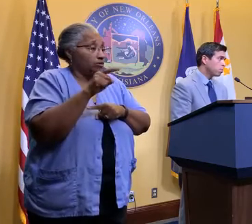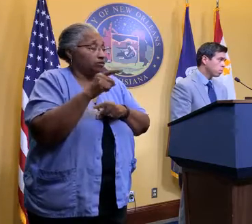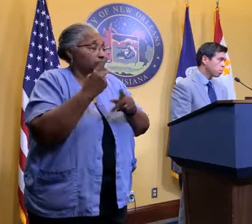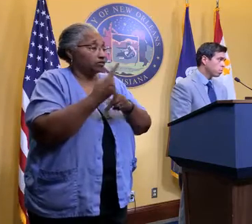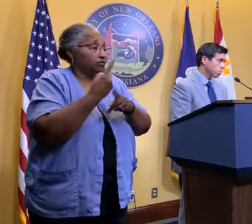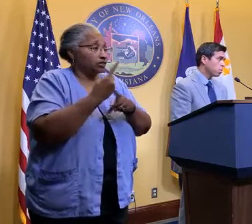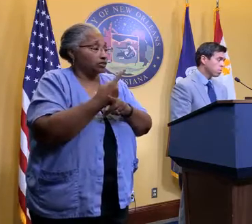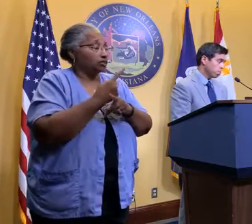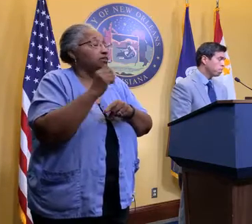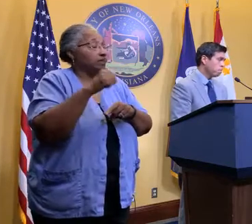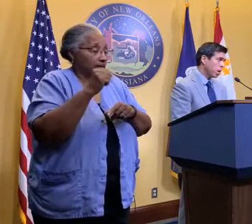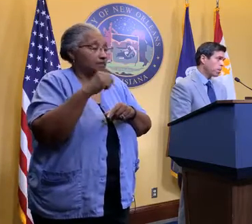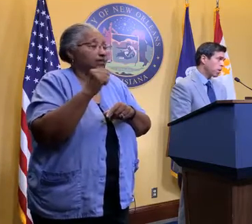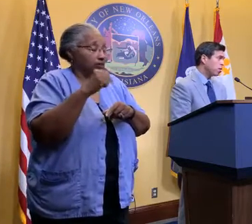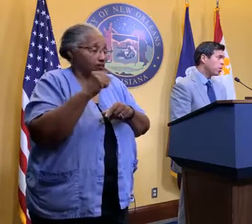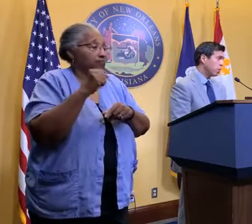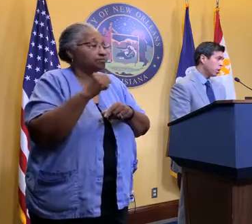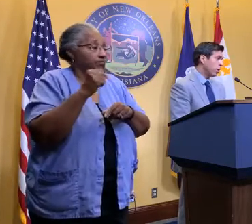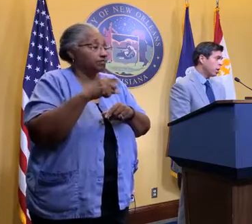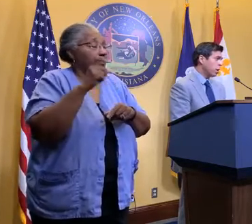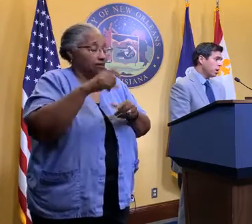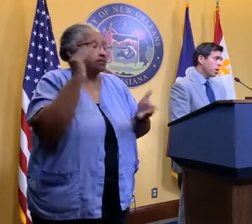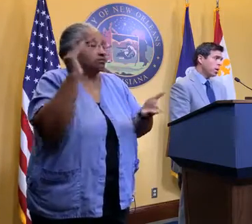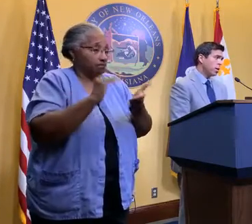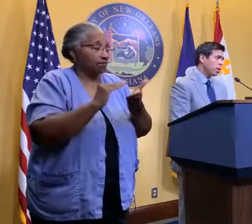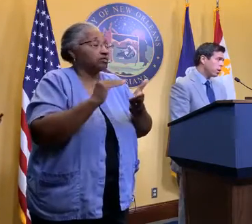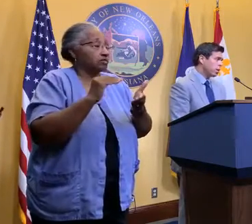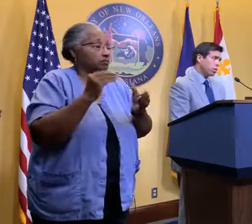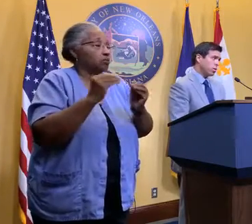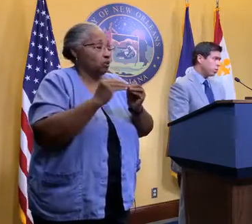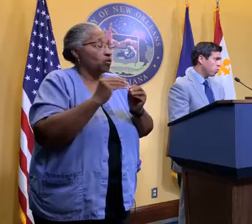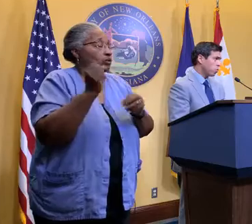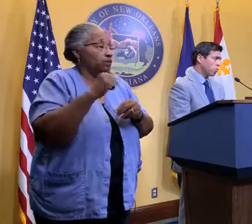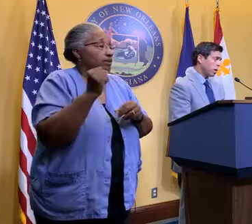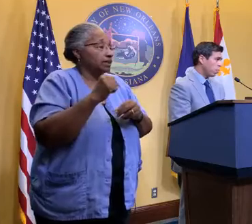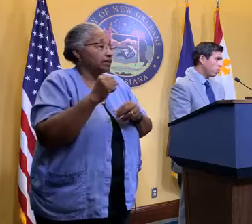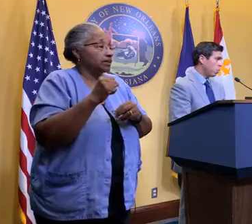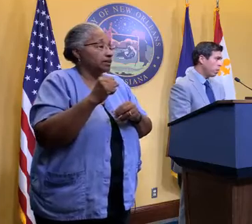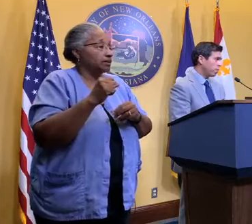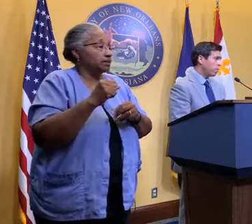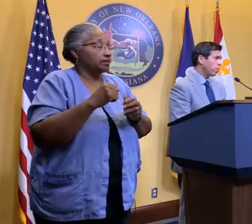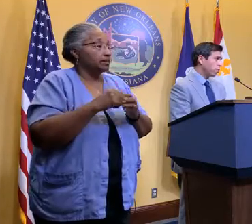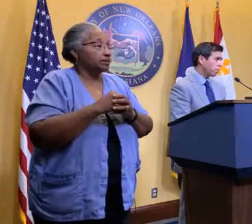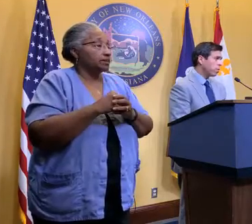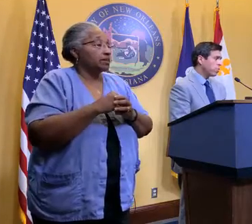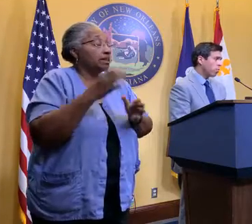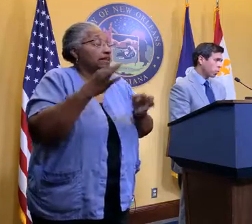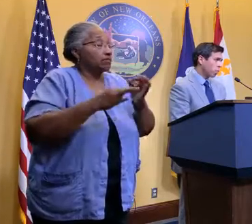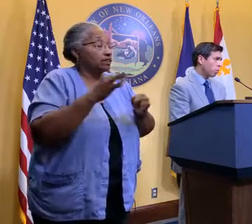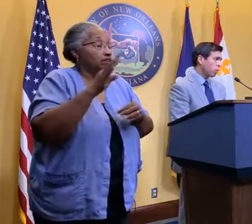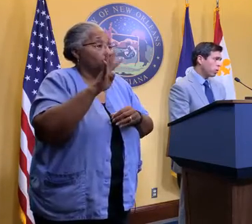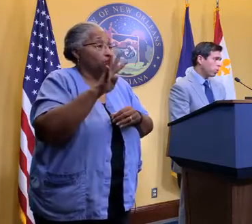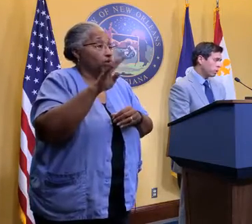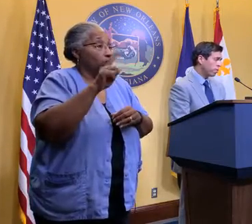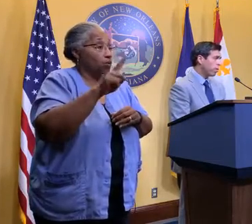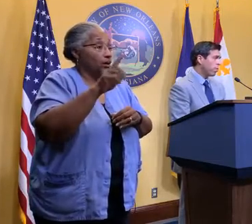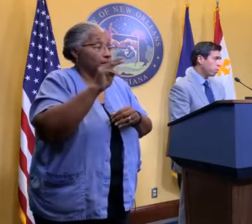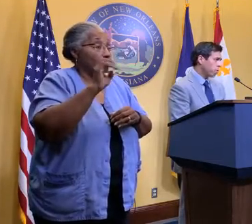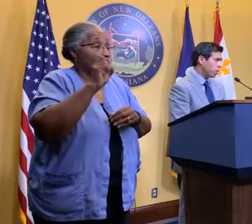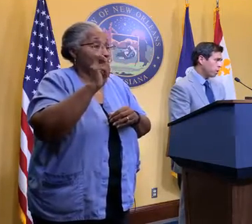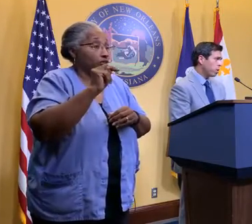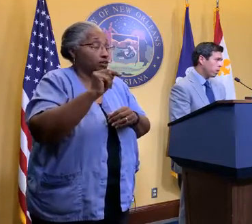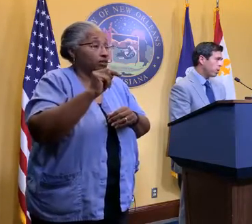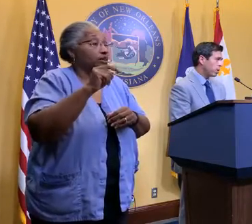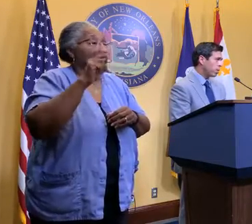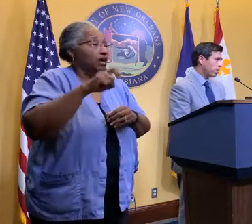projecting big, okay, so within the next 3 months there'll be... It is a zero-sum game. If it's 41 million, we're gonna